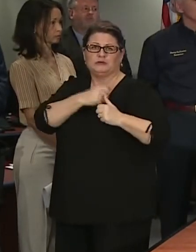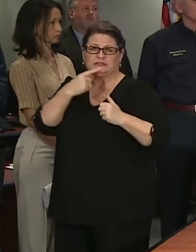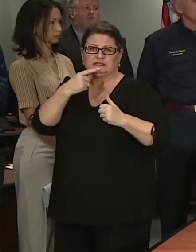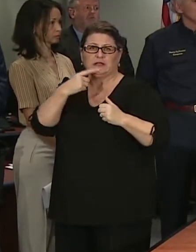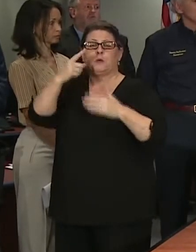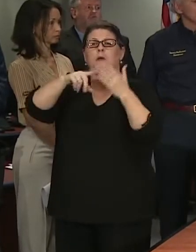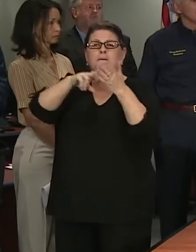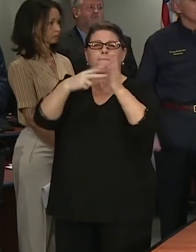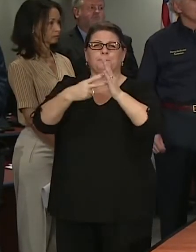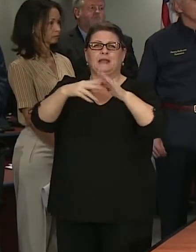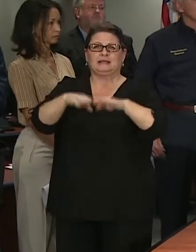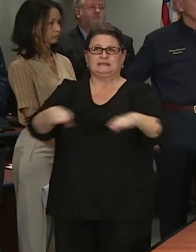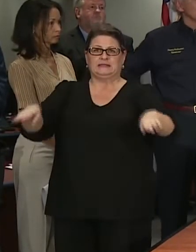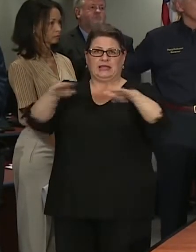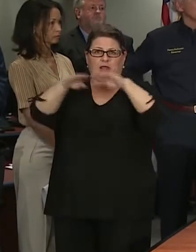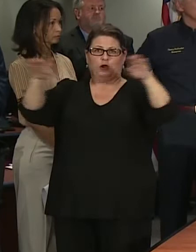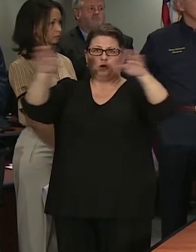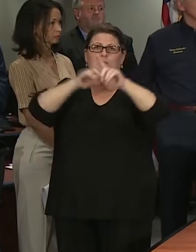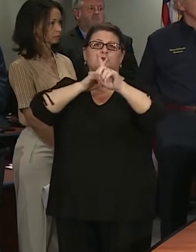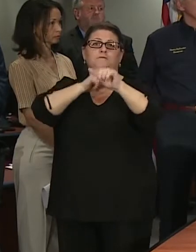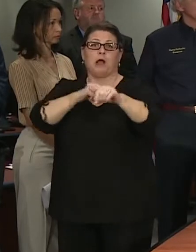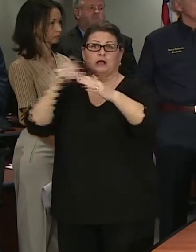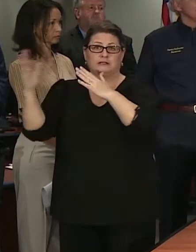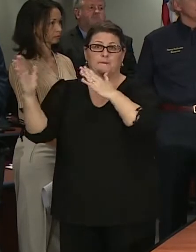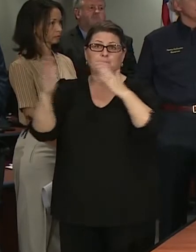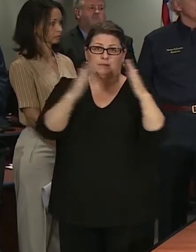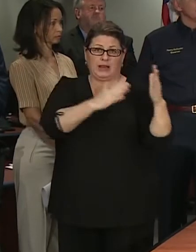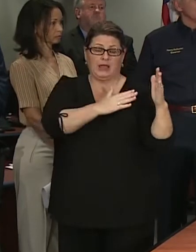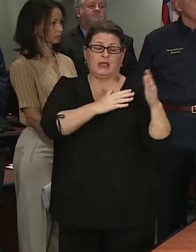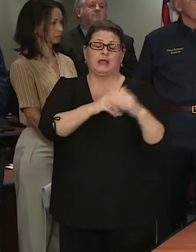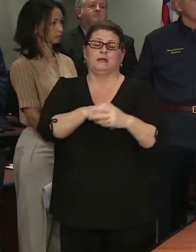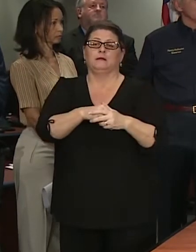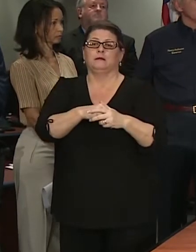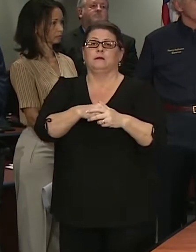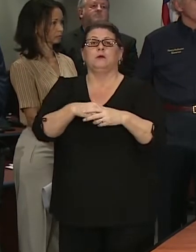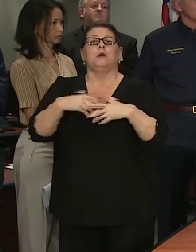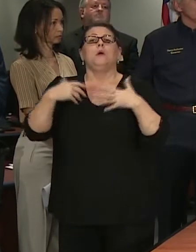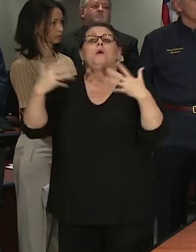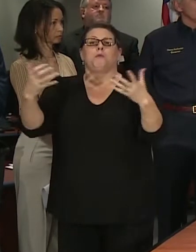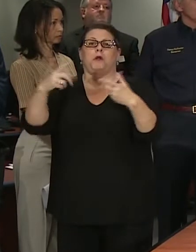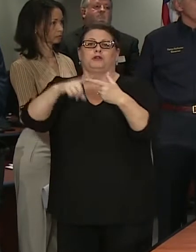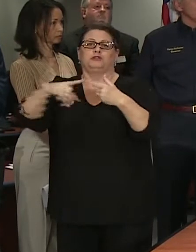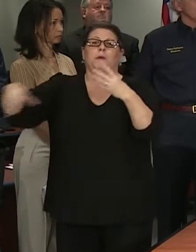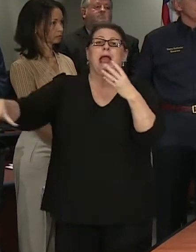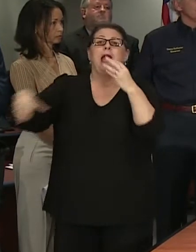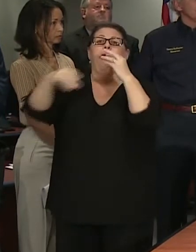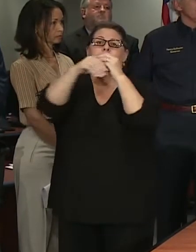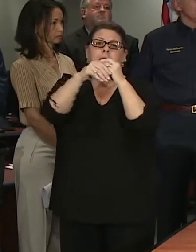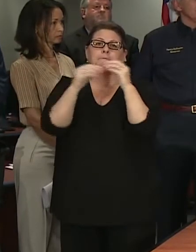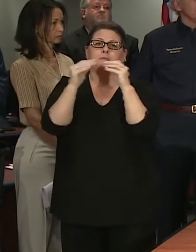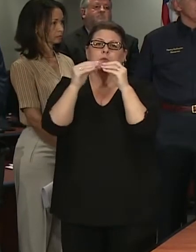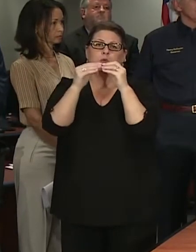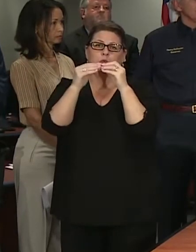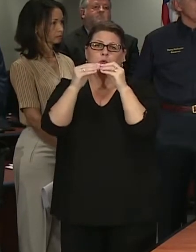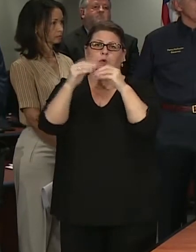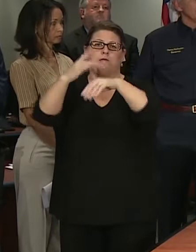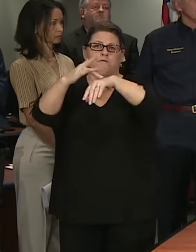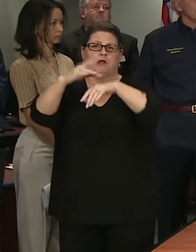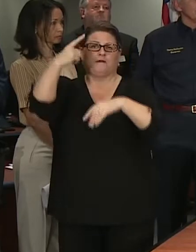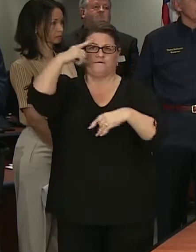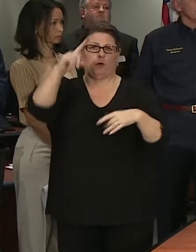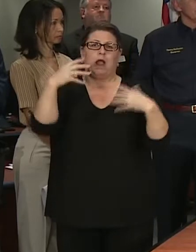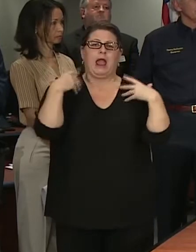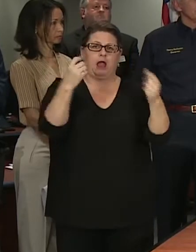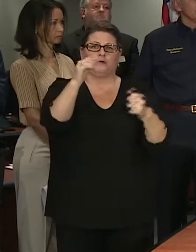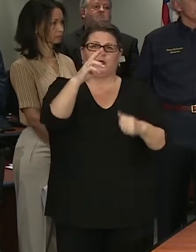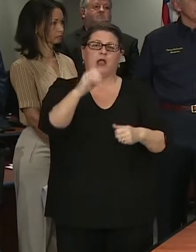plan. When we envisioned this plan, it was to really extend the capacity of our existing healthcare system. We're not making anything